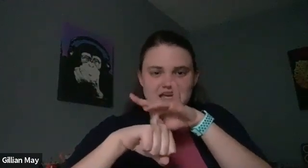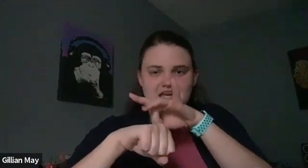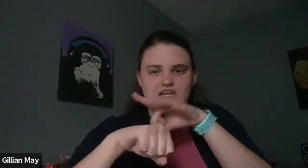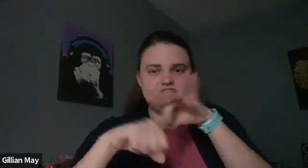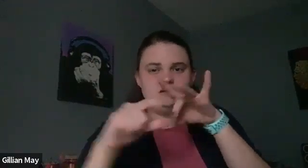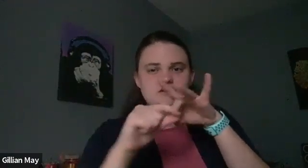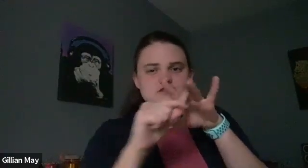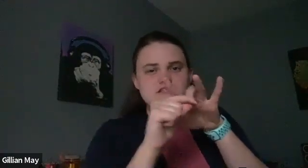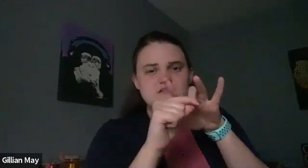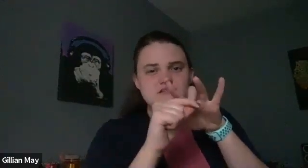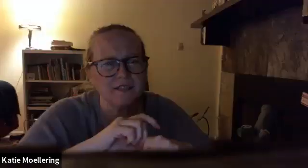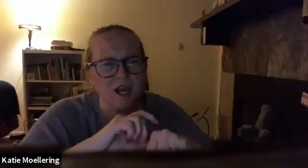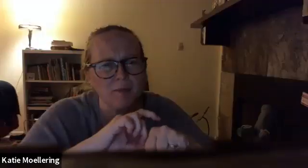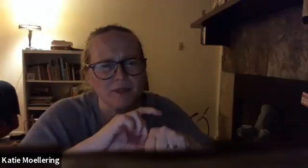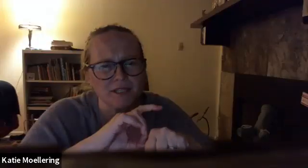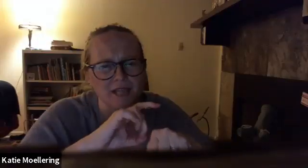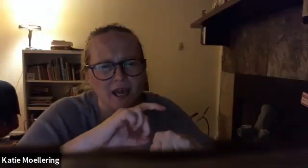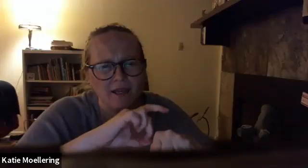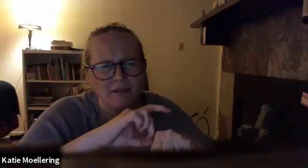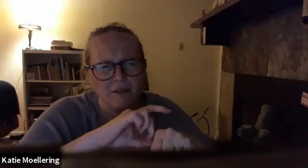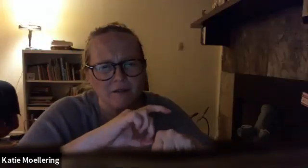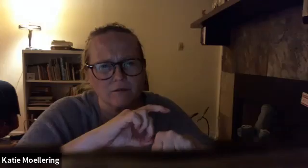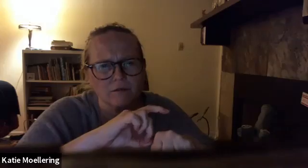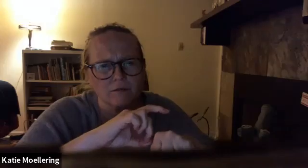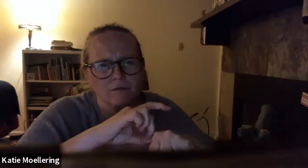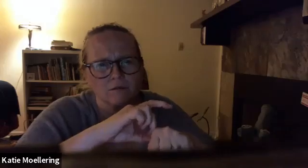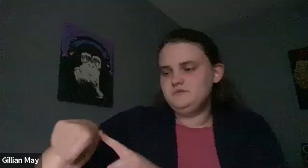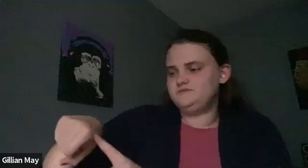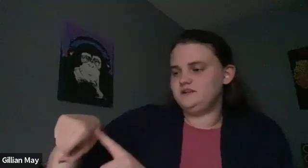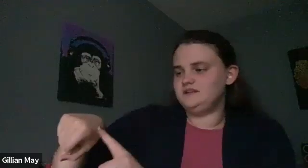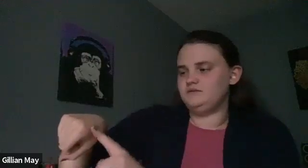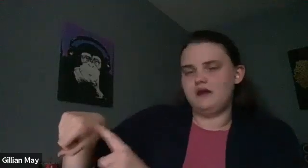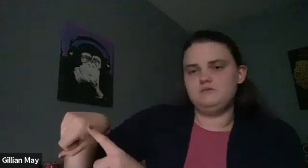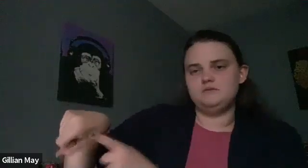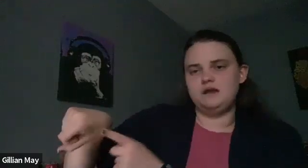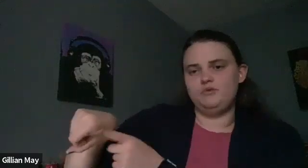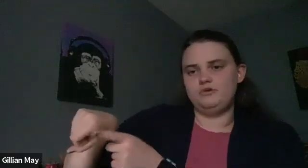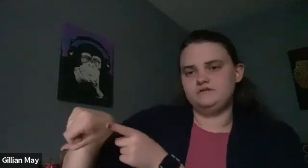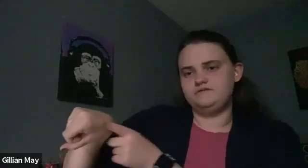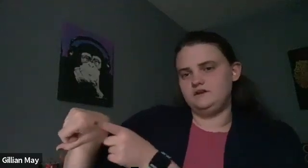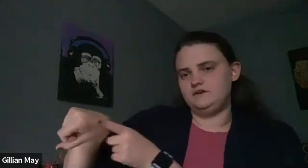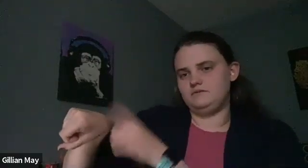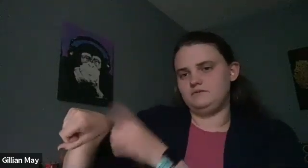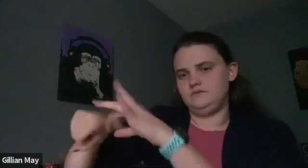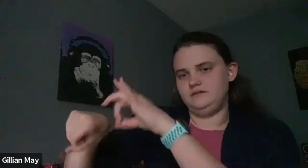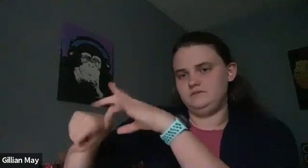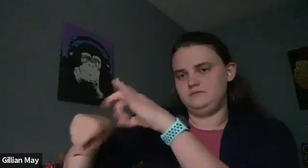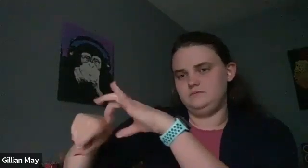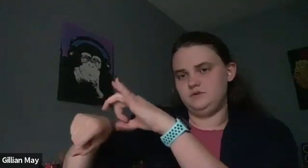And it's going to usually. Are you flicking the top or the side? Like, so I'm almost flicking right where my pointer finger like